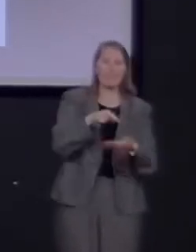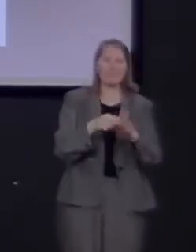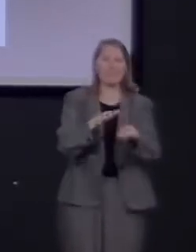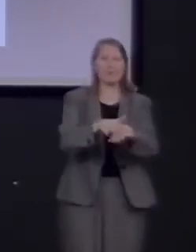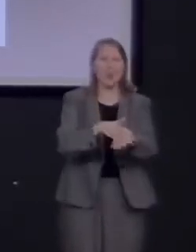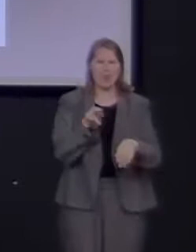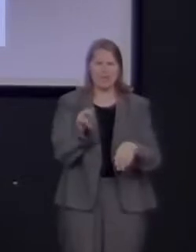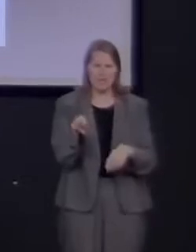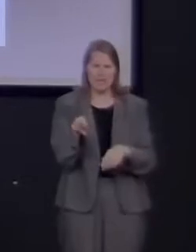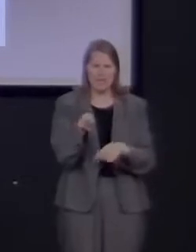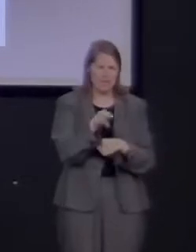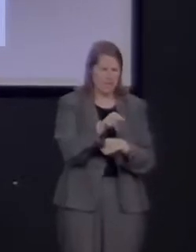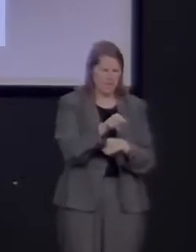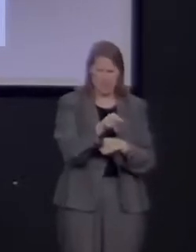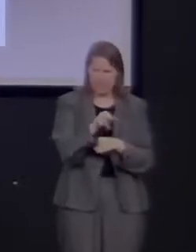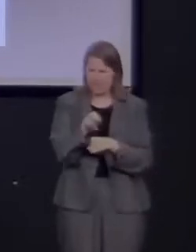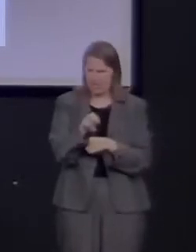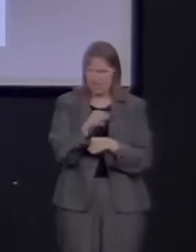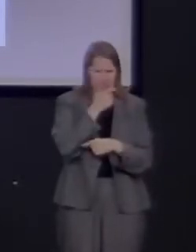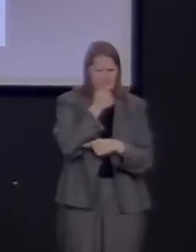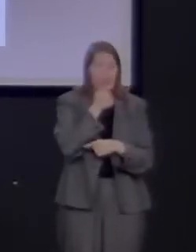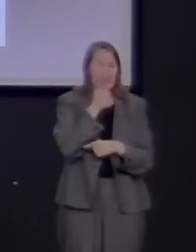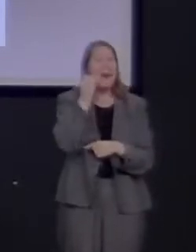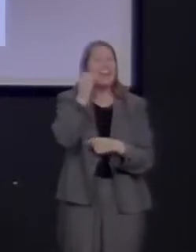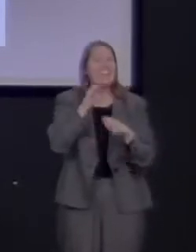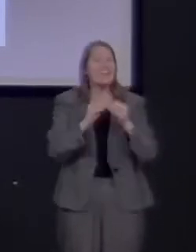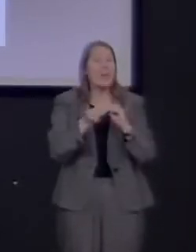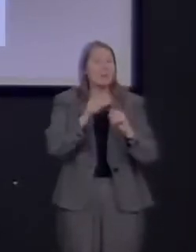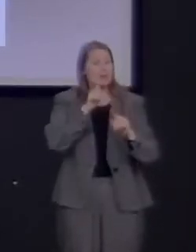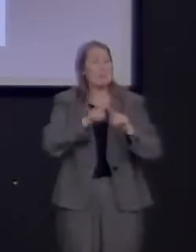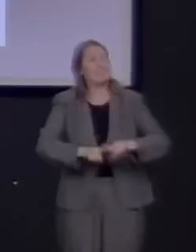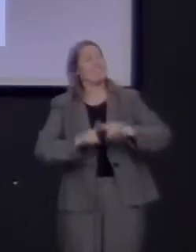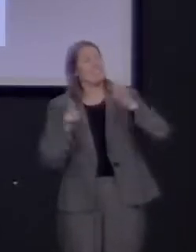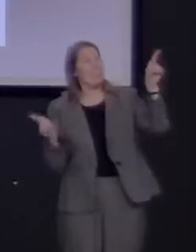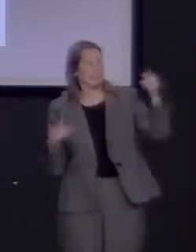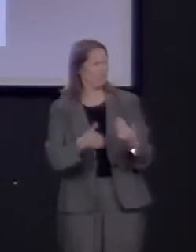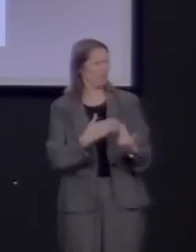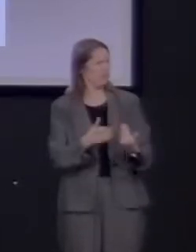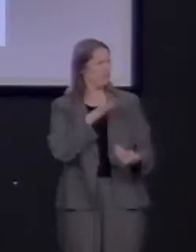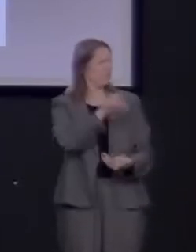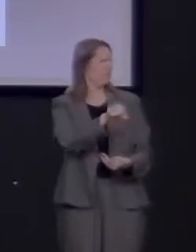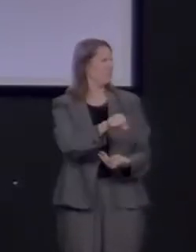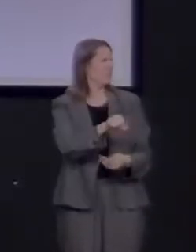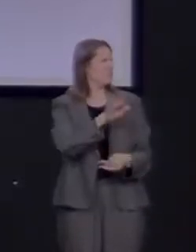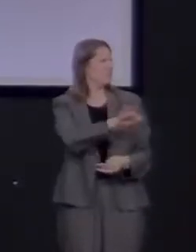numerical difference is small and they're fastest when the numerical difference is relatively large.